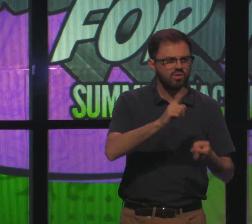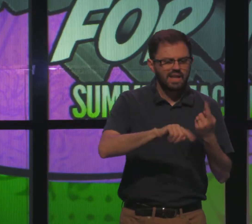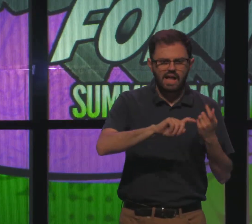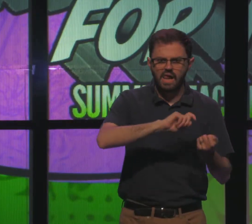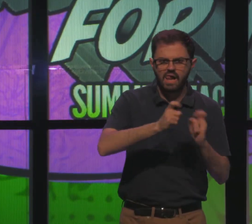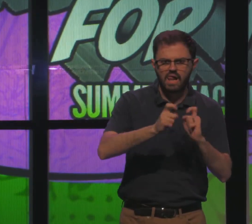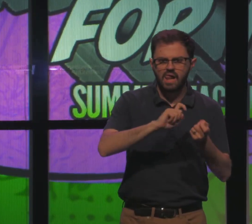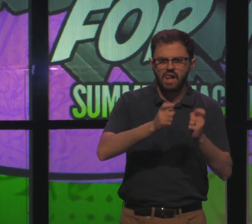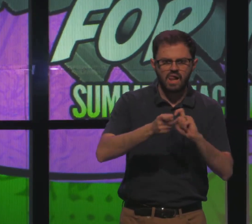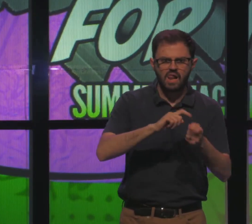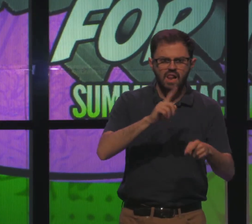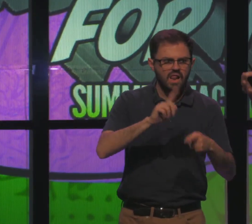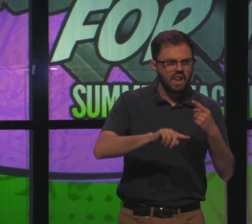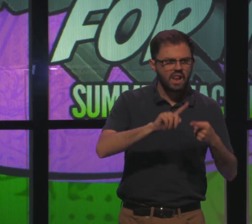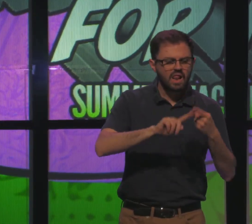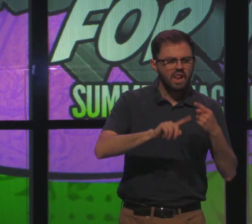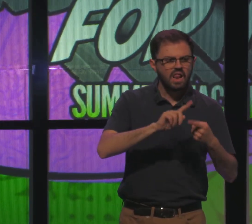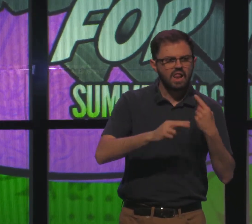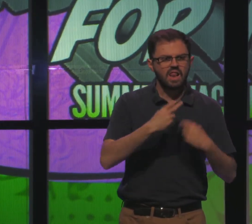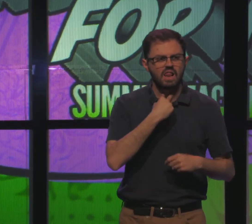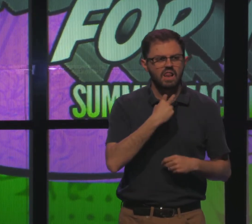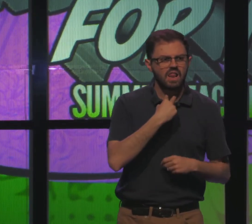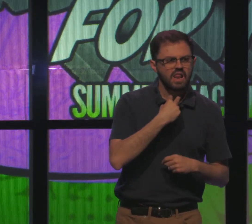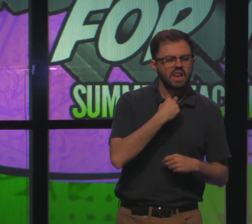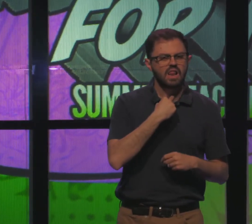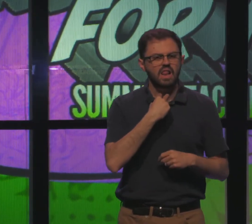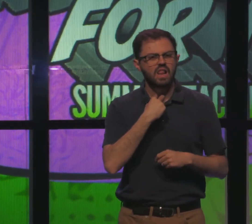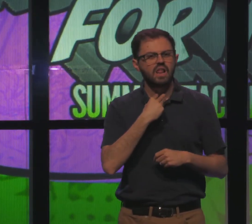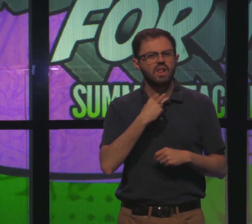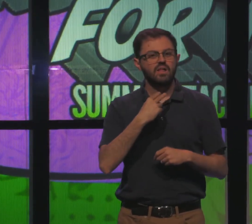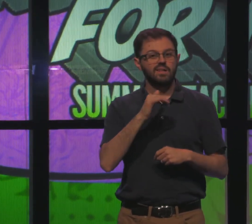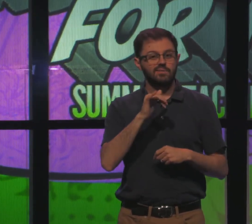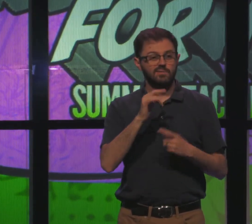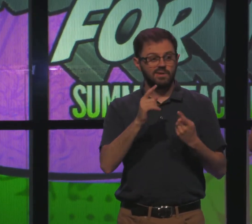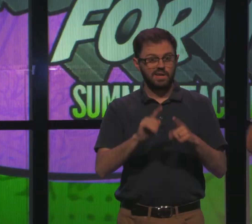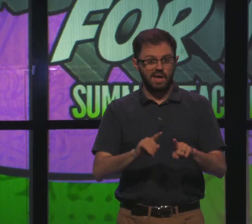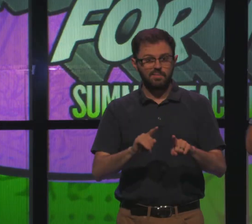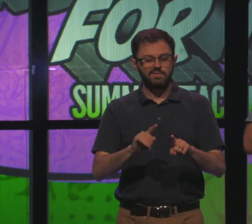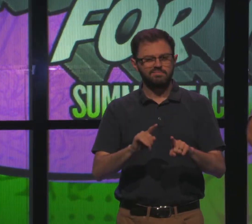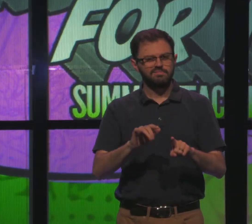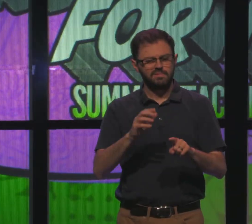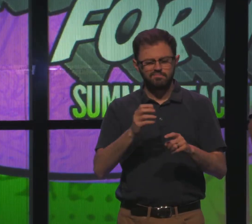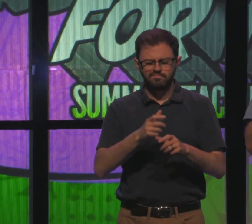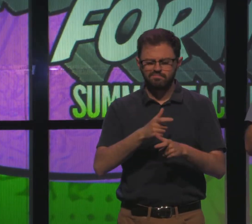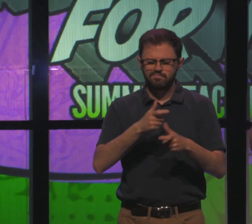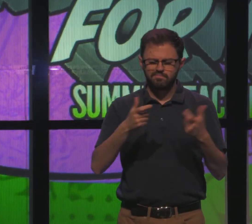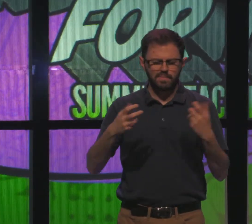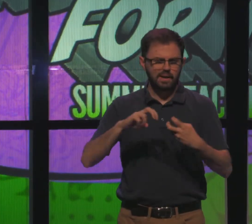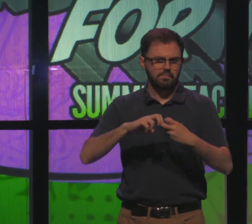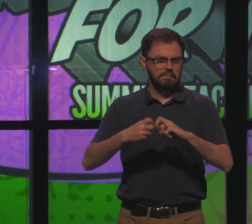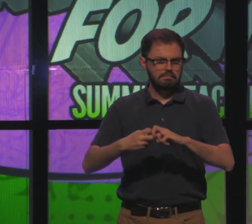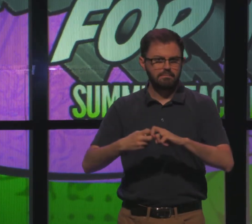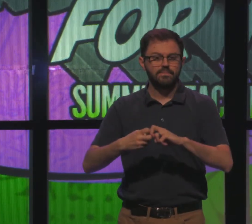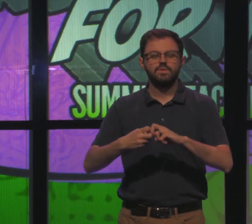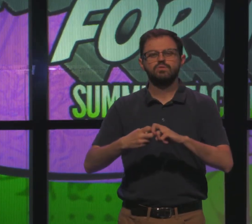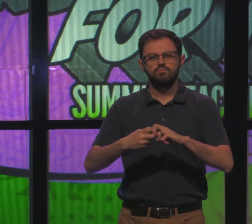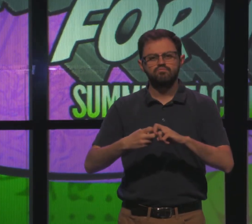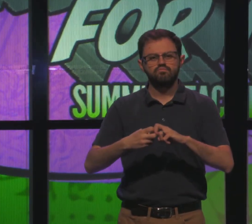and evolving and changing and transformation, we have a massive problem. So, to answer your question,